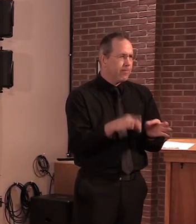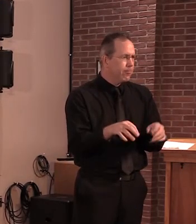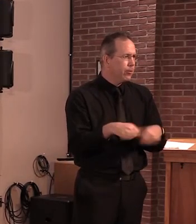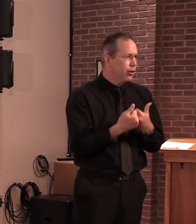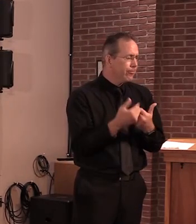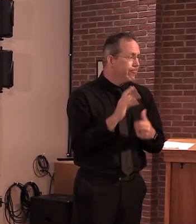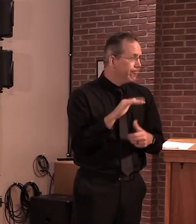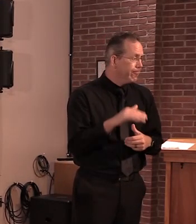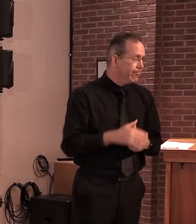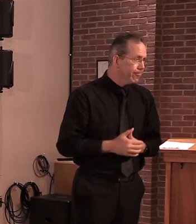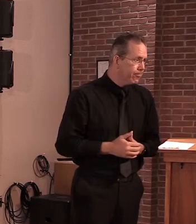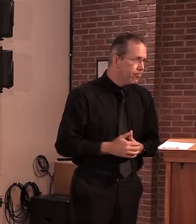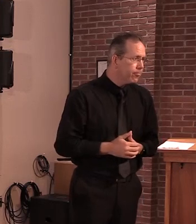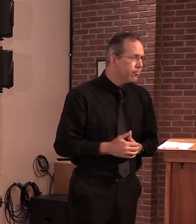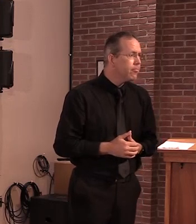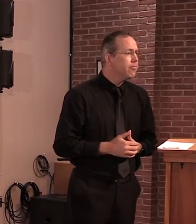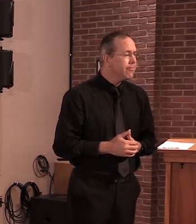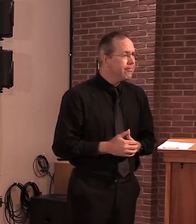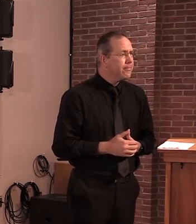reopen. You know, once again,